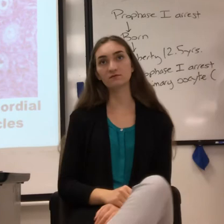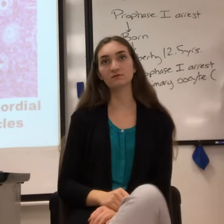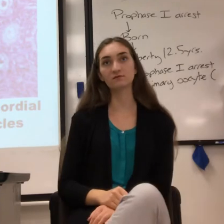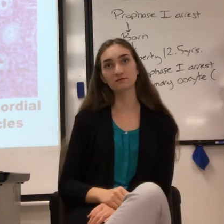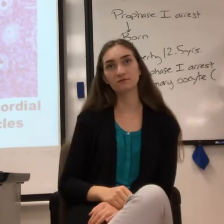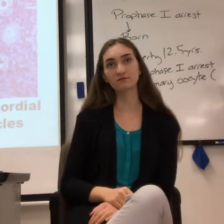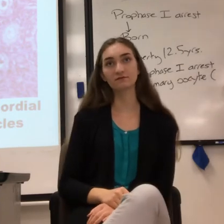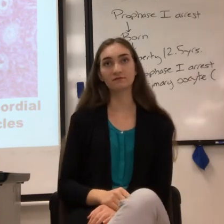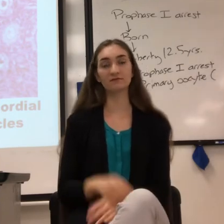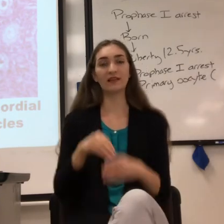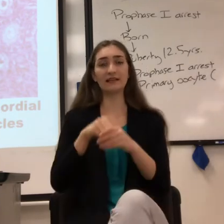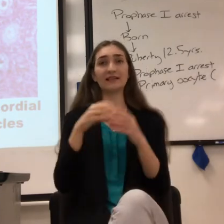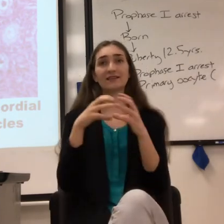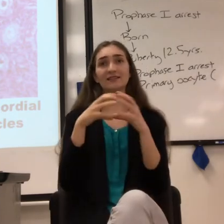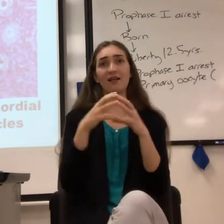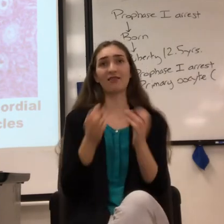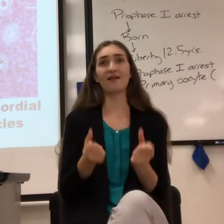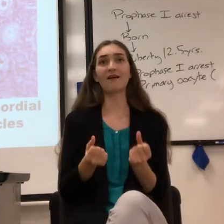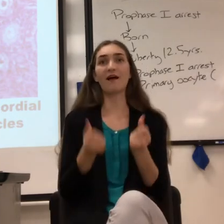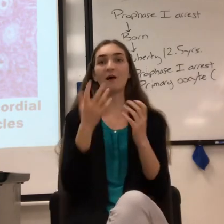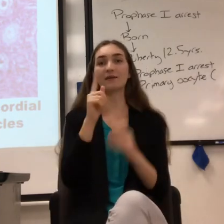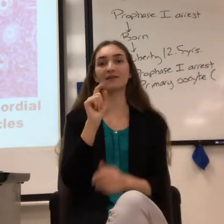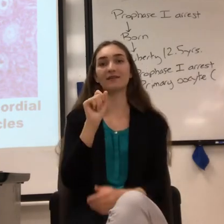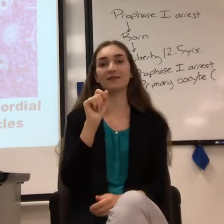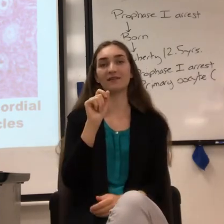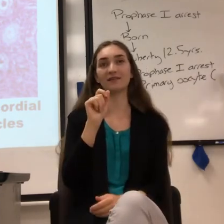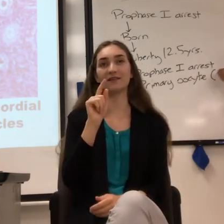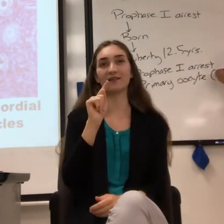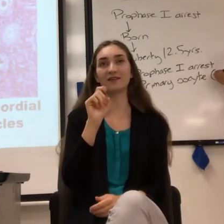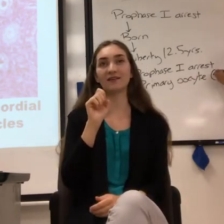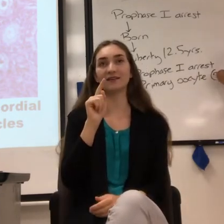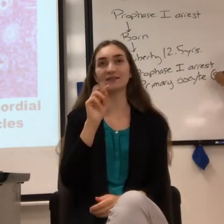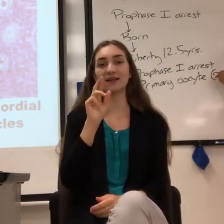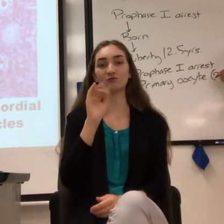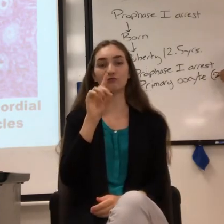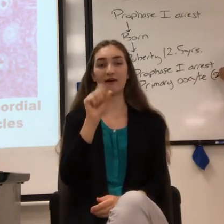In that cell, how many tetrads would there be?